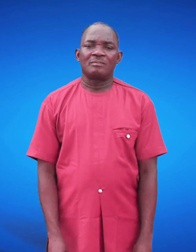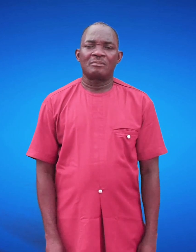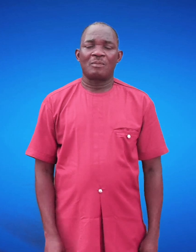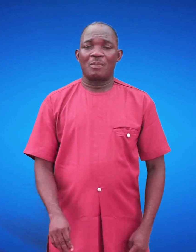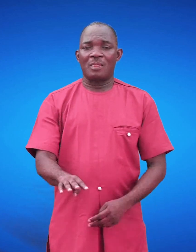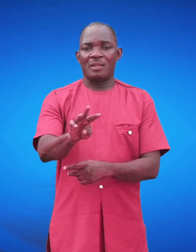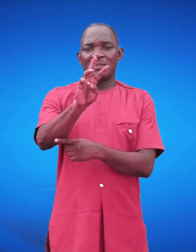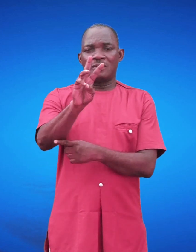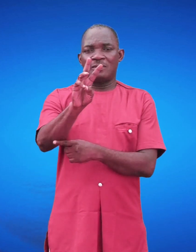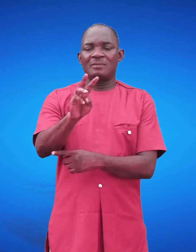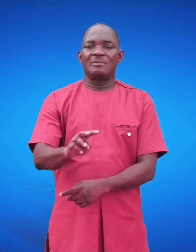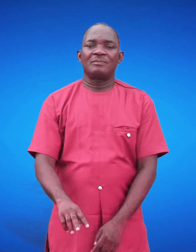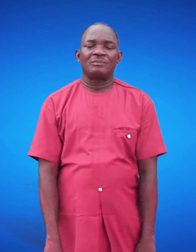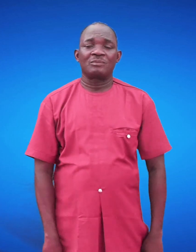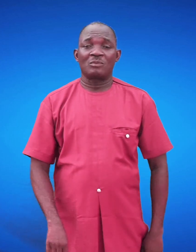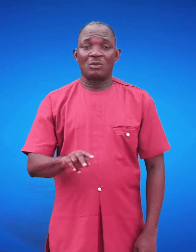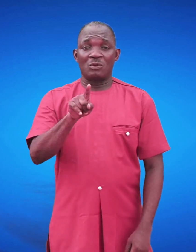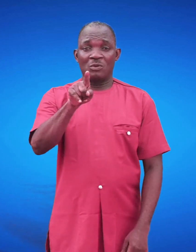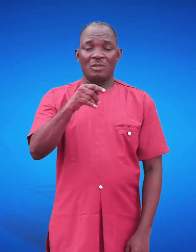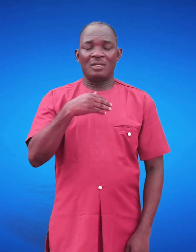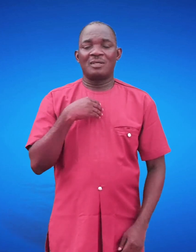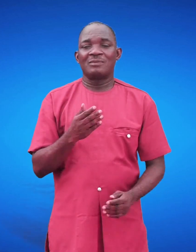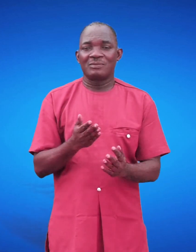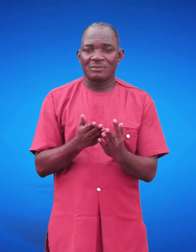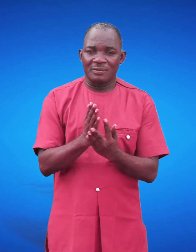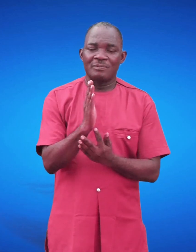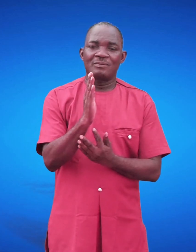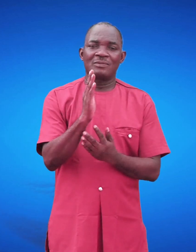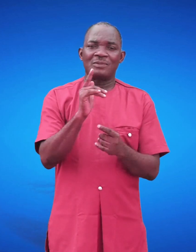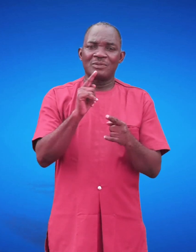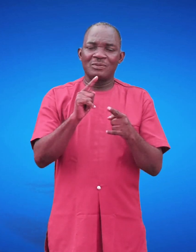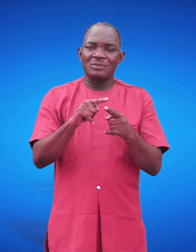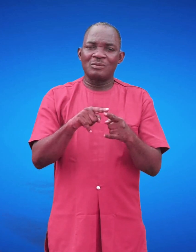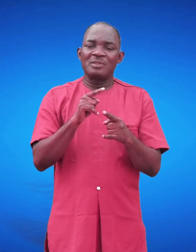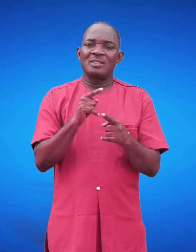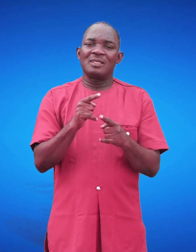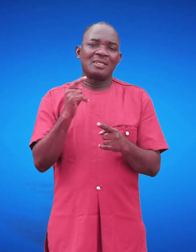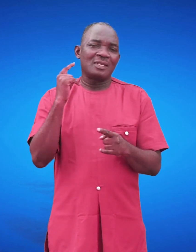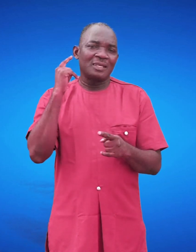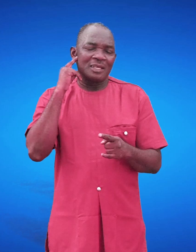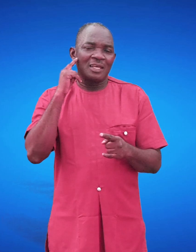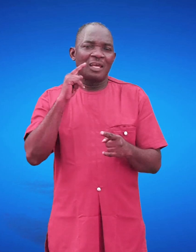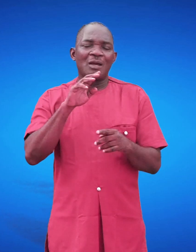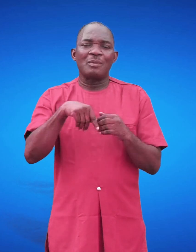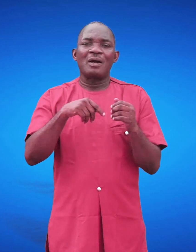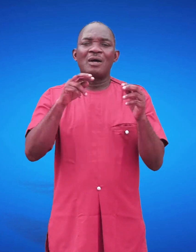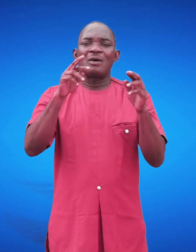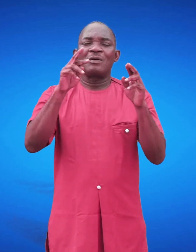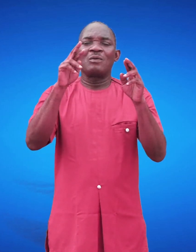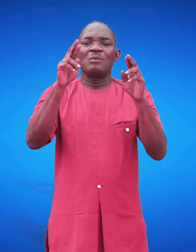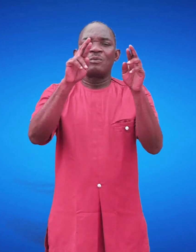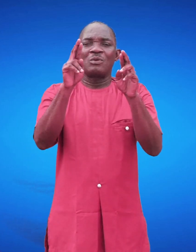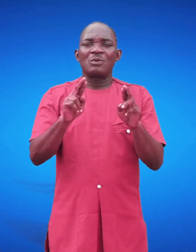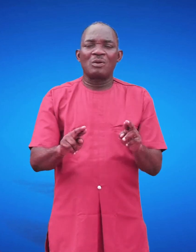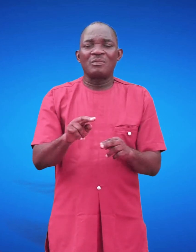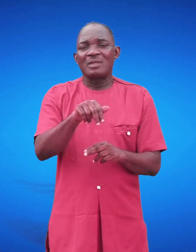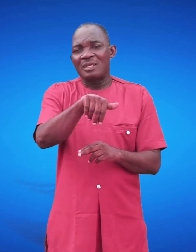6. You have the right to be told the outcome of any